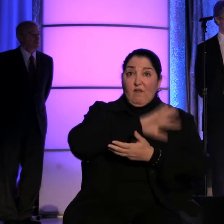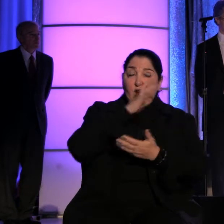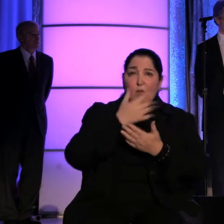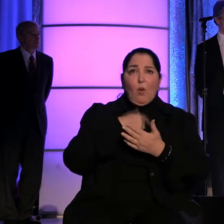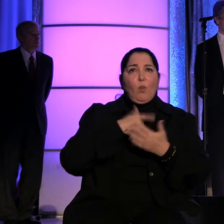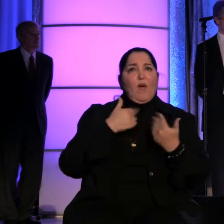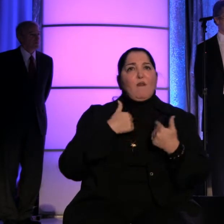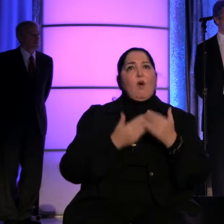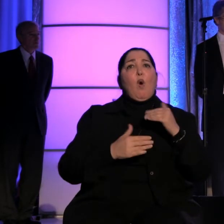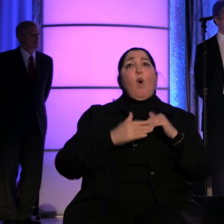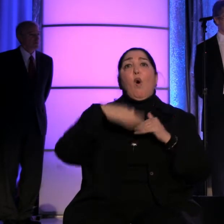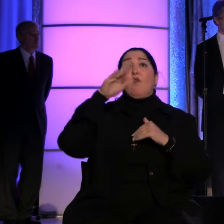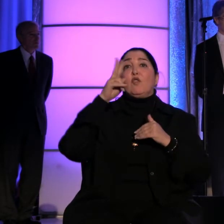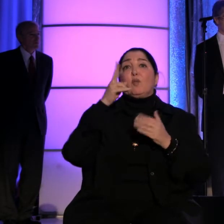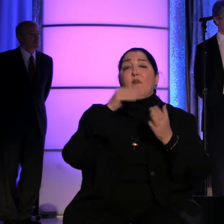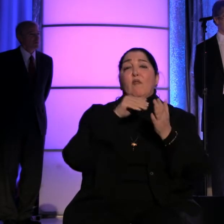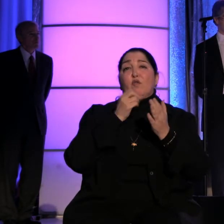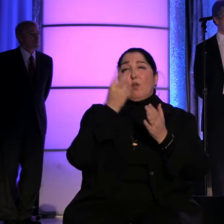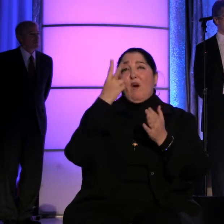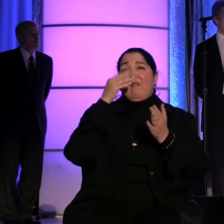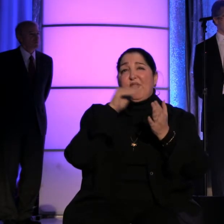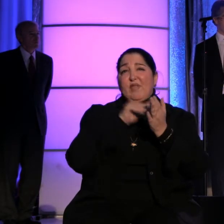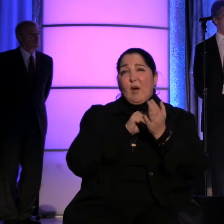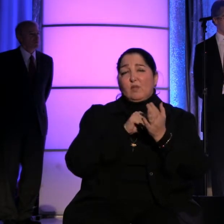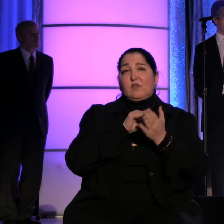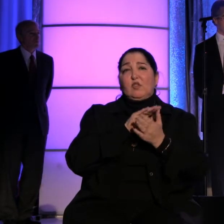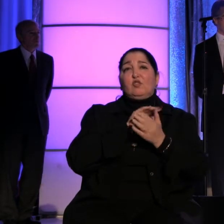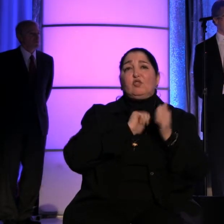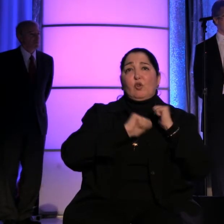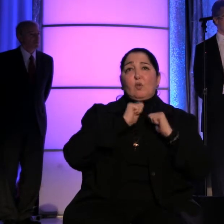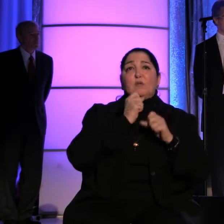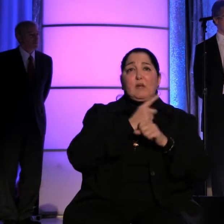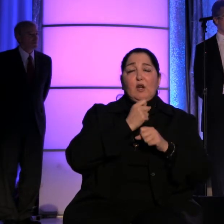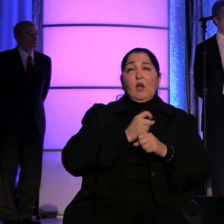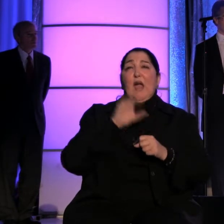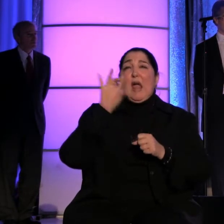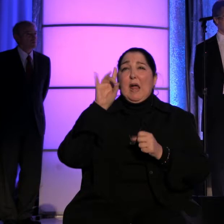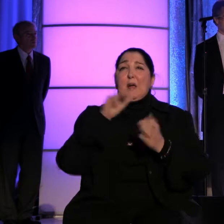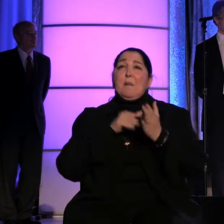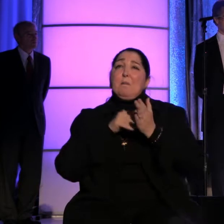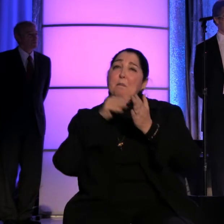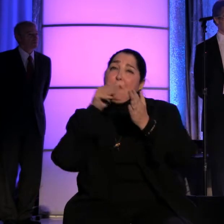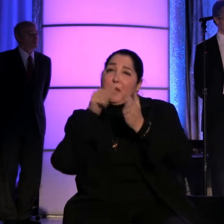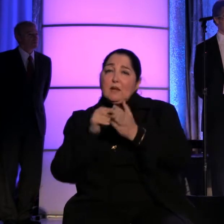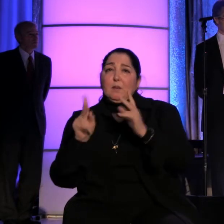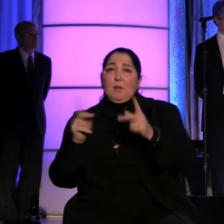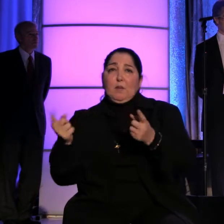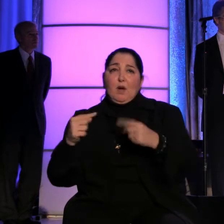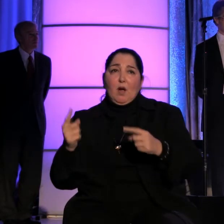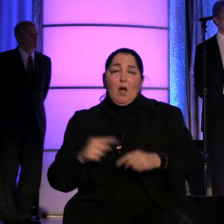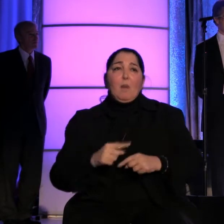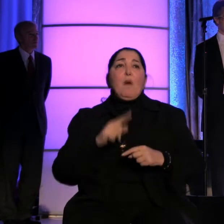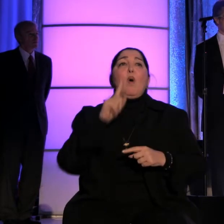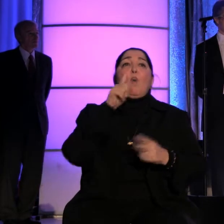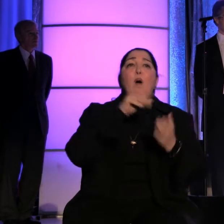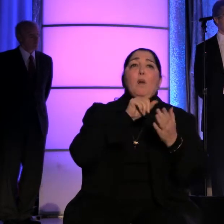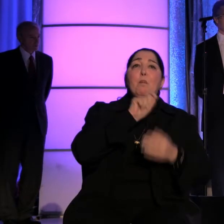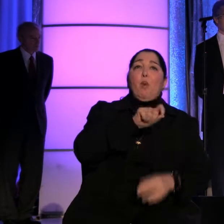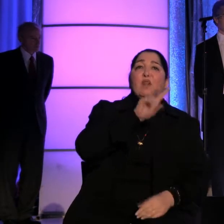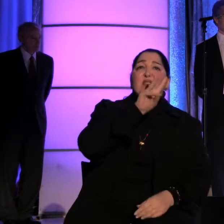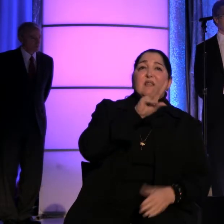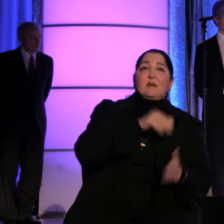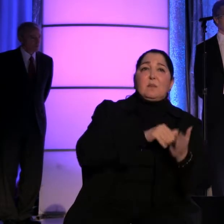over 12,000 shows a year, about 8 million attendees, another 1.6 million restaurant covers are go